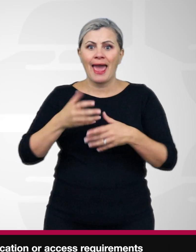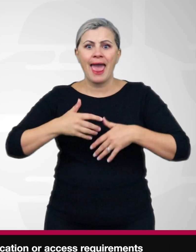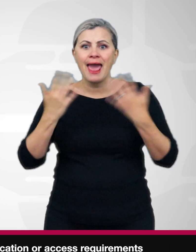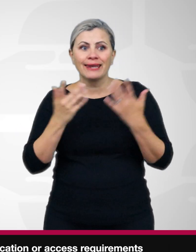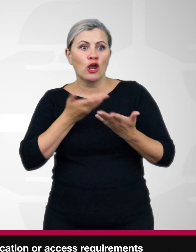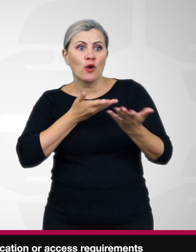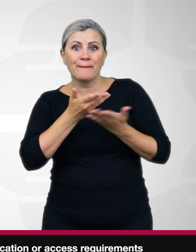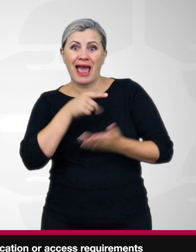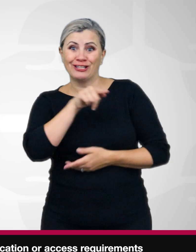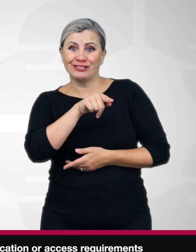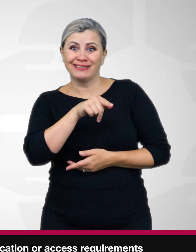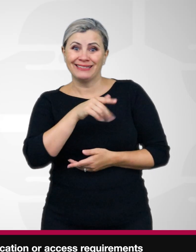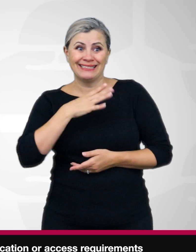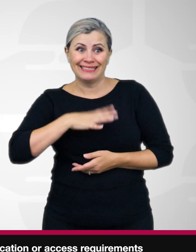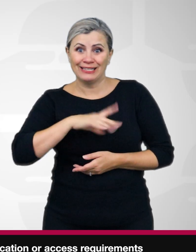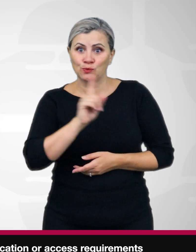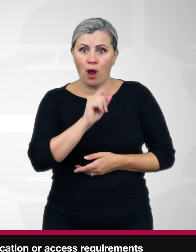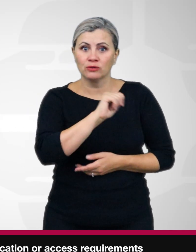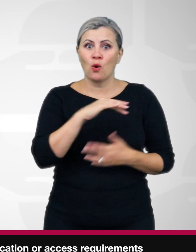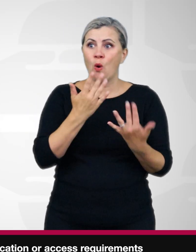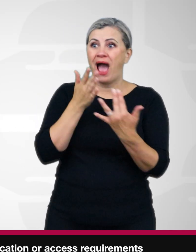including any communication or access requirements,